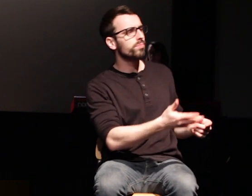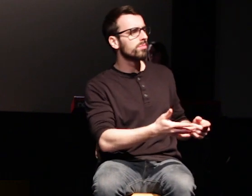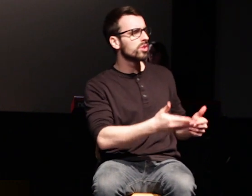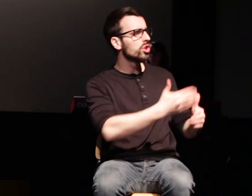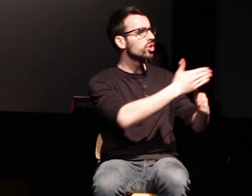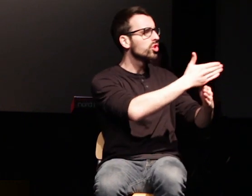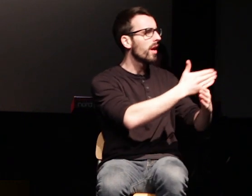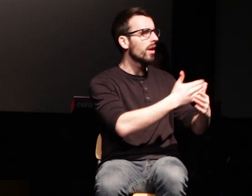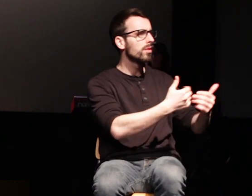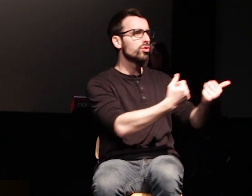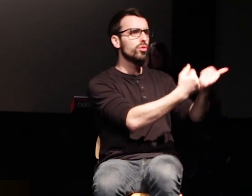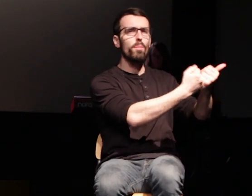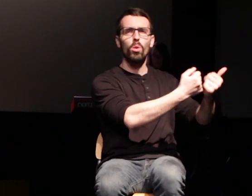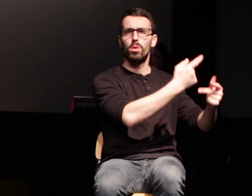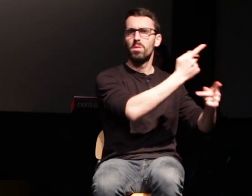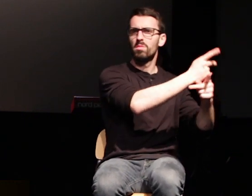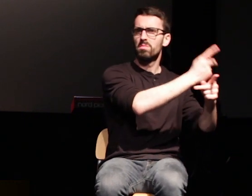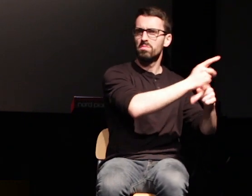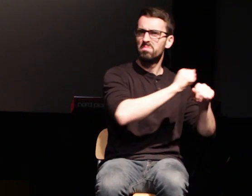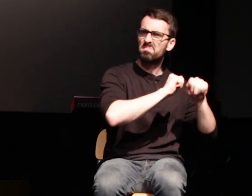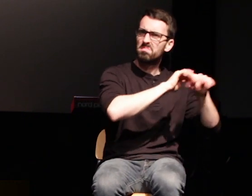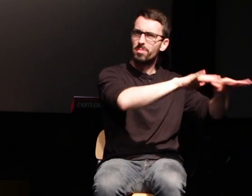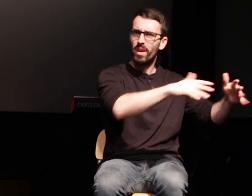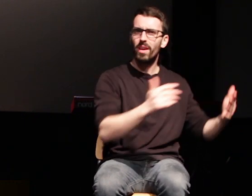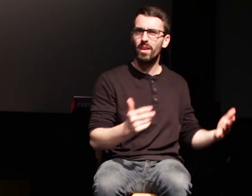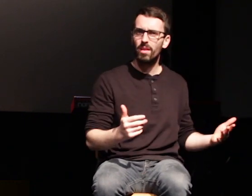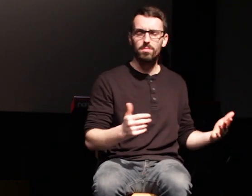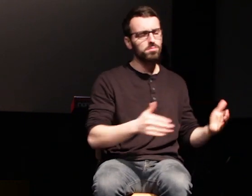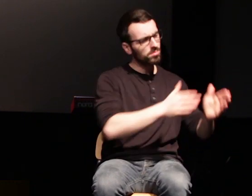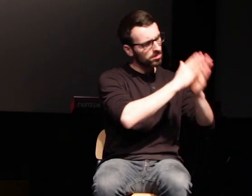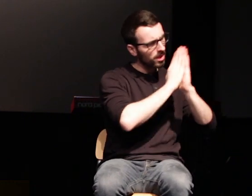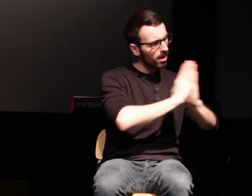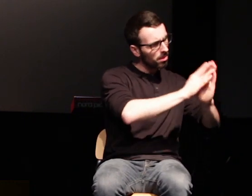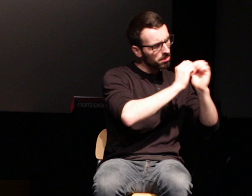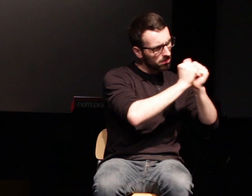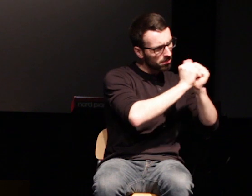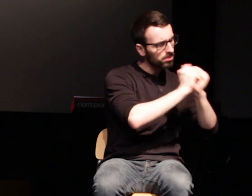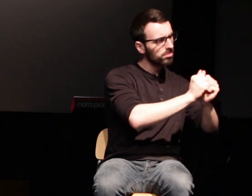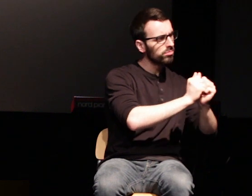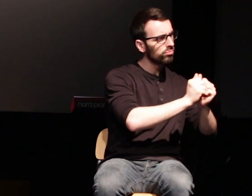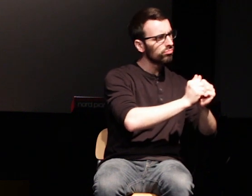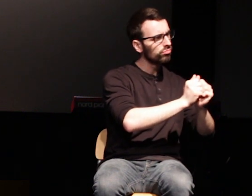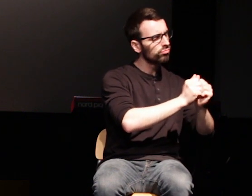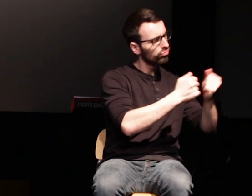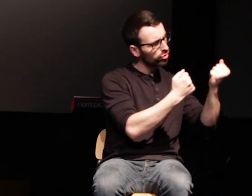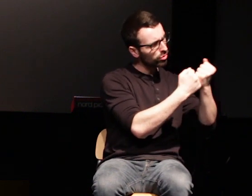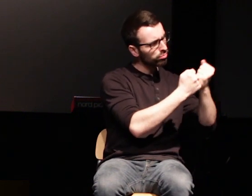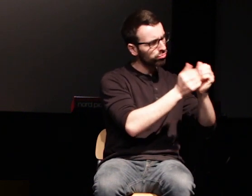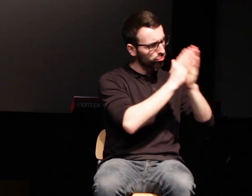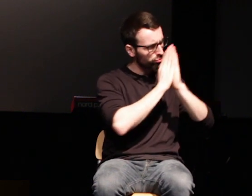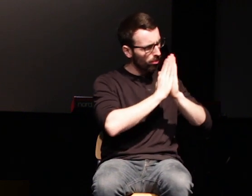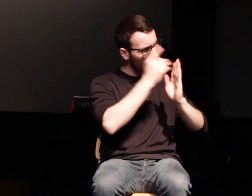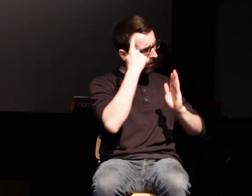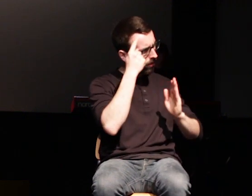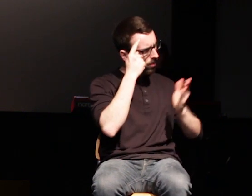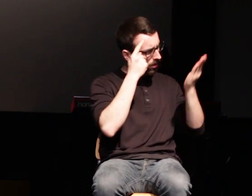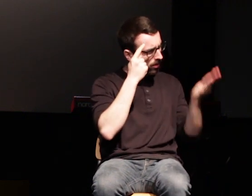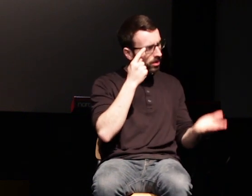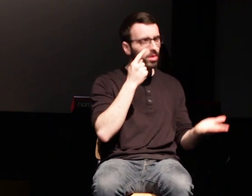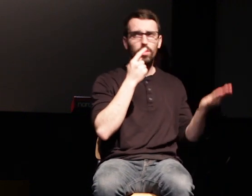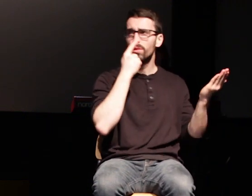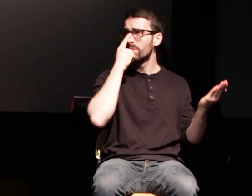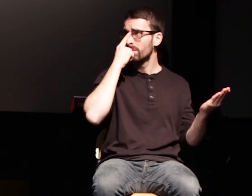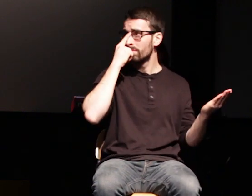with you. I'll cry with you. I'll pray with you. I'll pray for you. I'll go to doctor's appointments. I'll drive you,